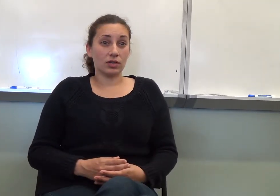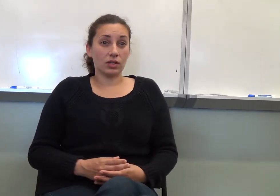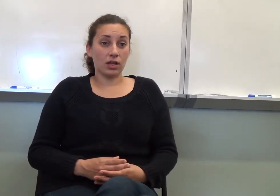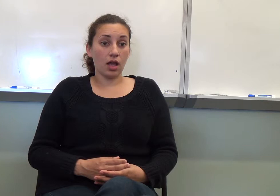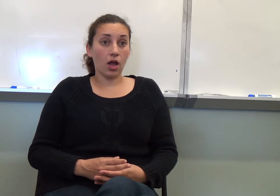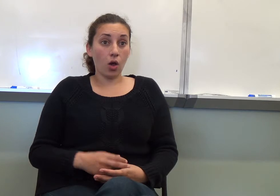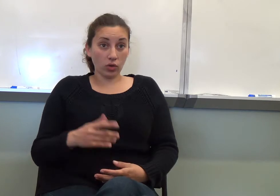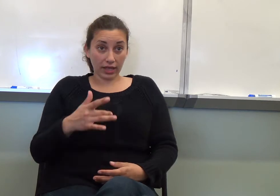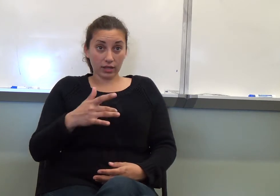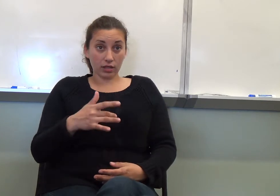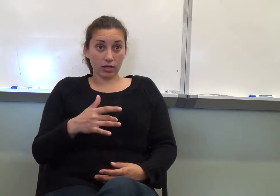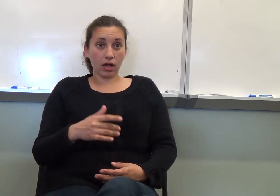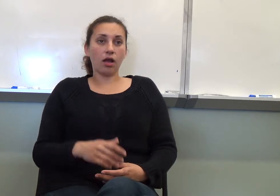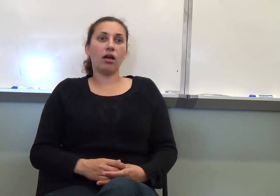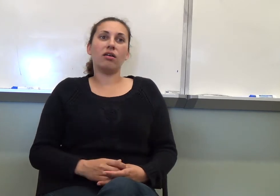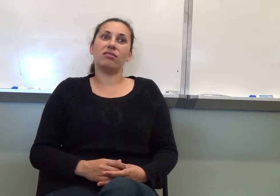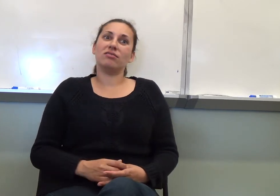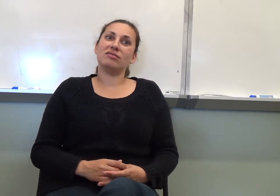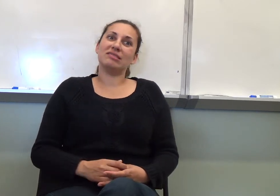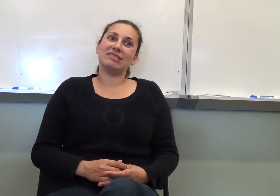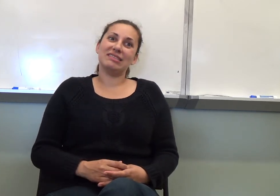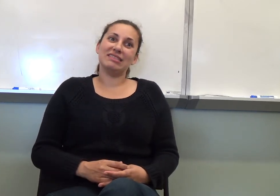Do you want us to tell you when the book is wrong on its